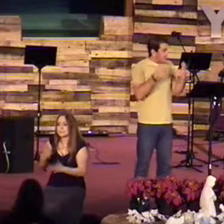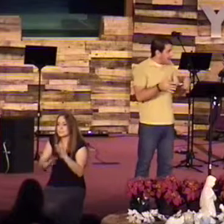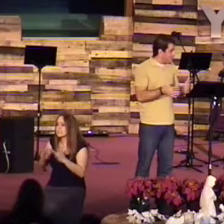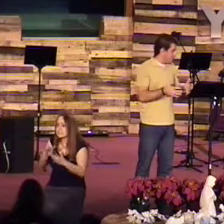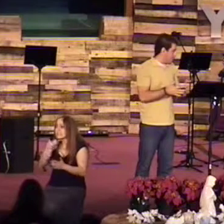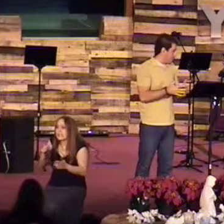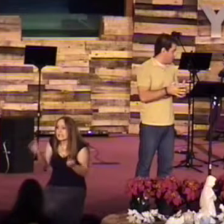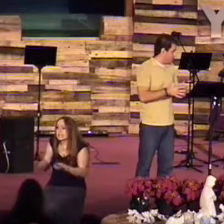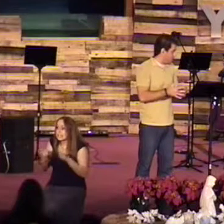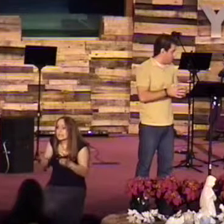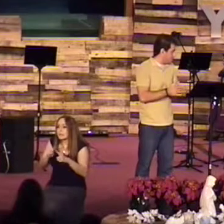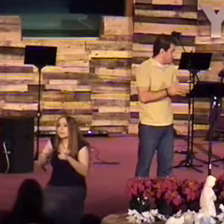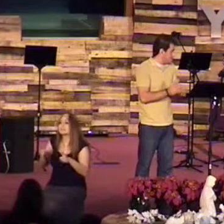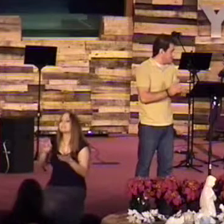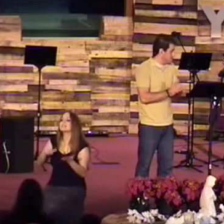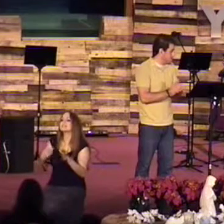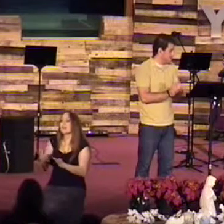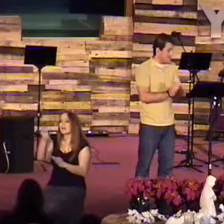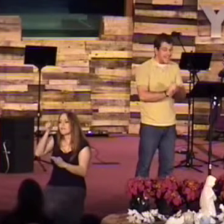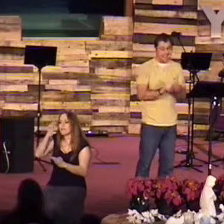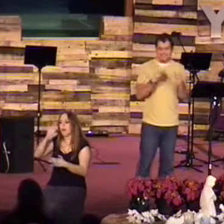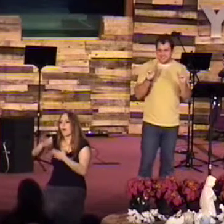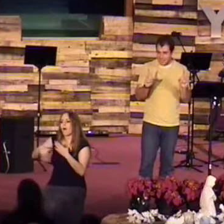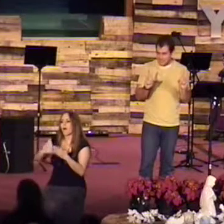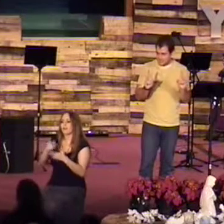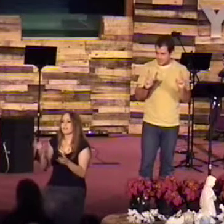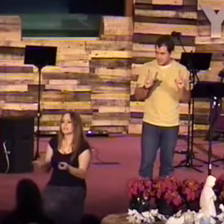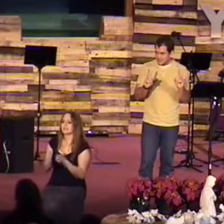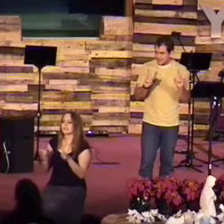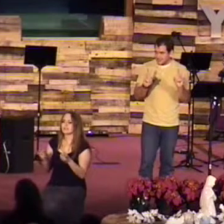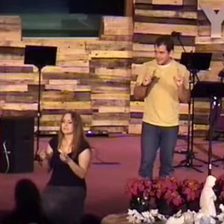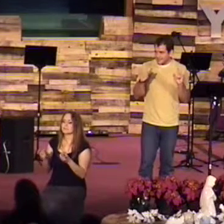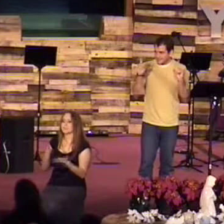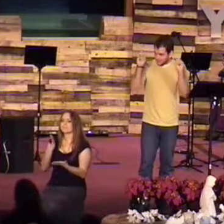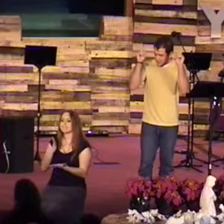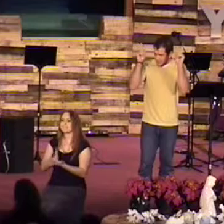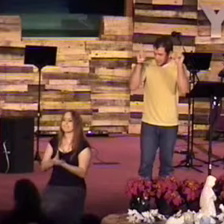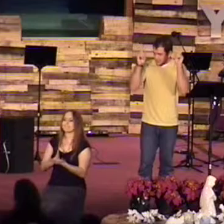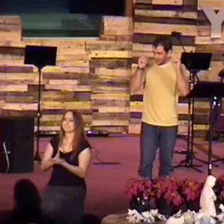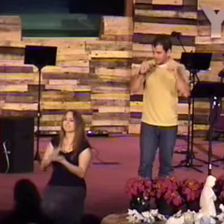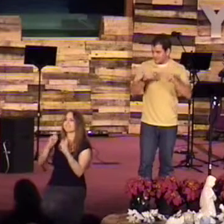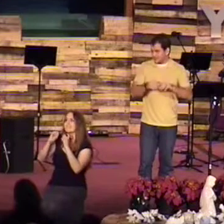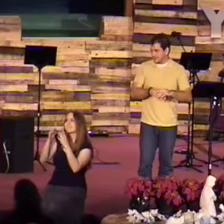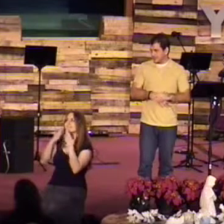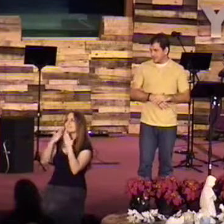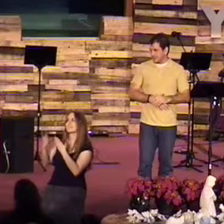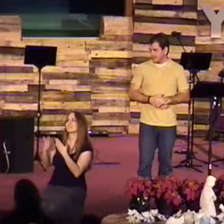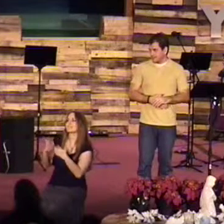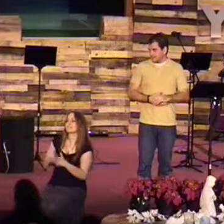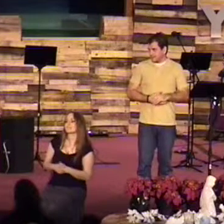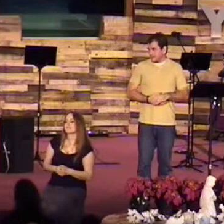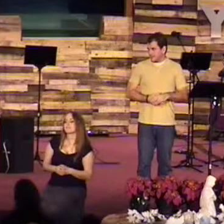about to die for it all. And he stops and gives thanks.